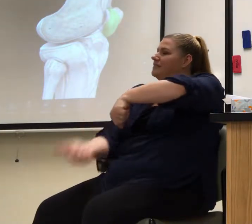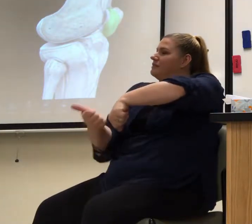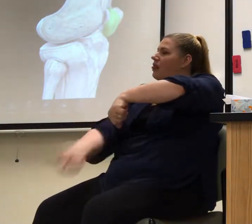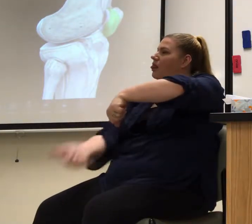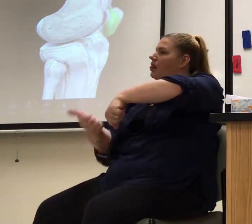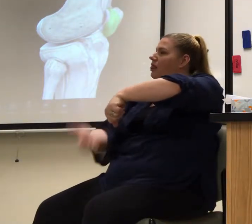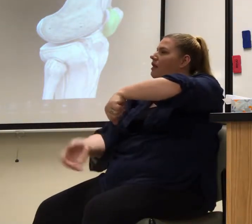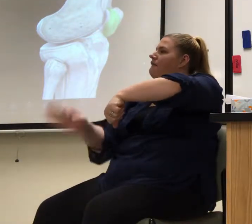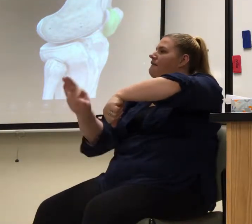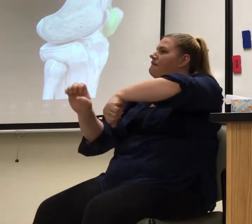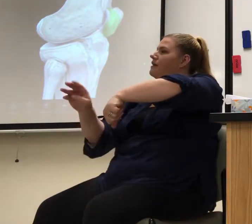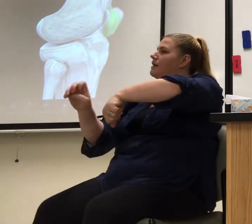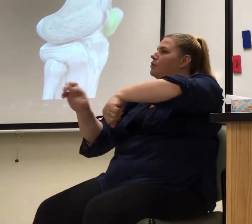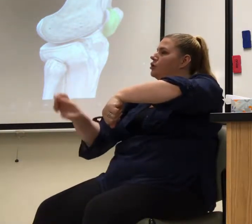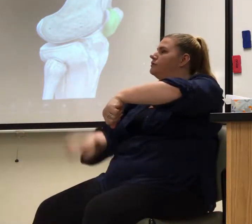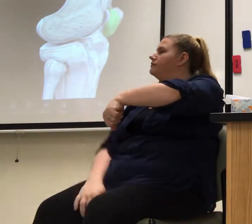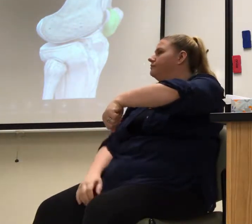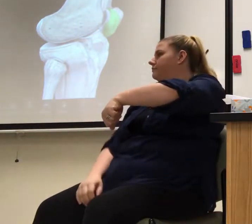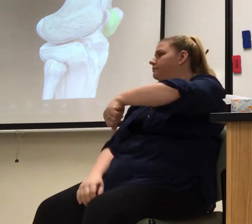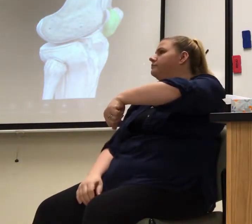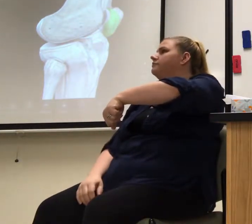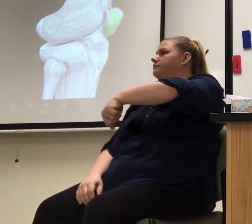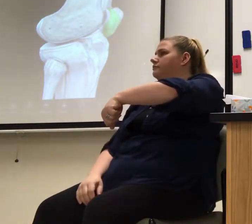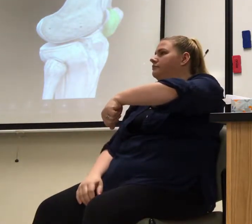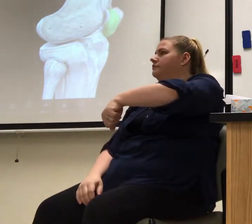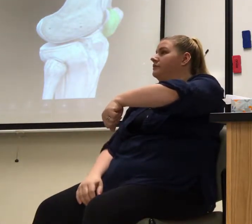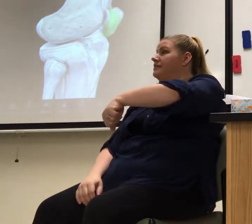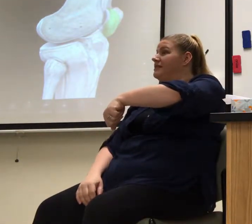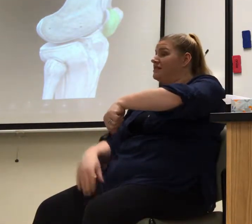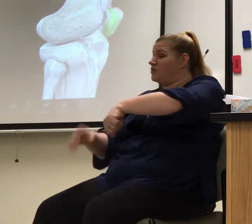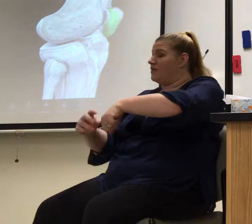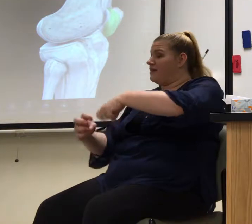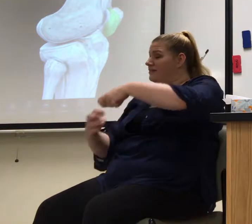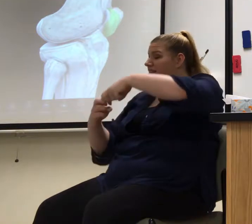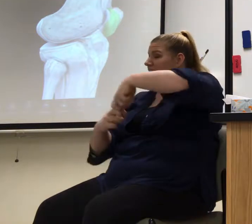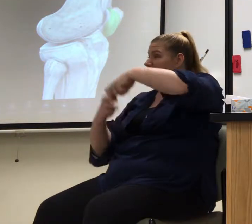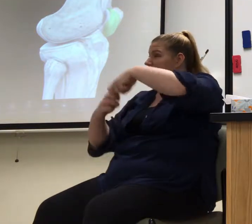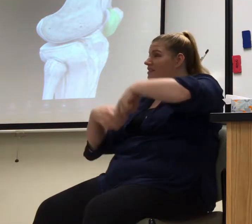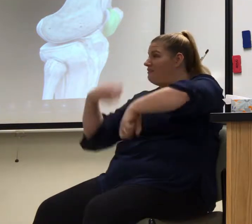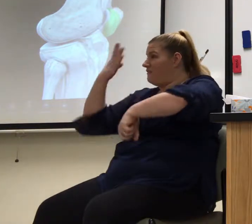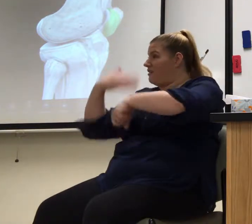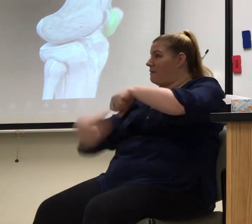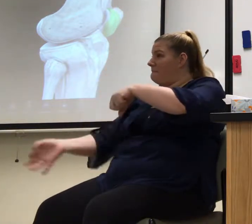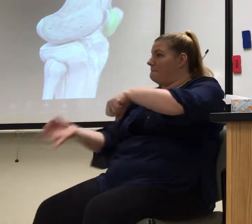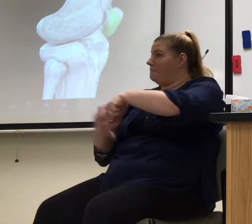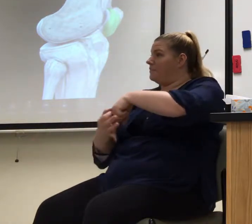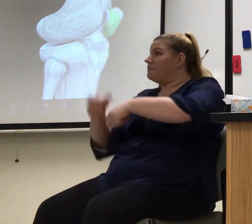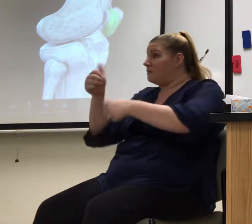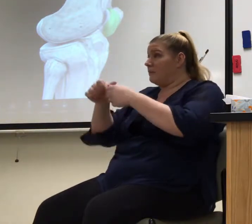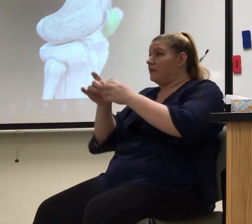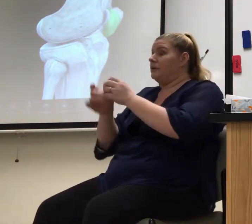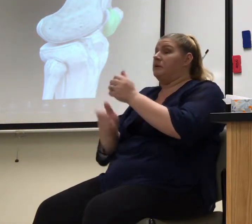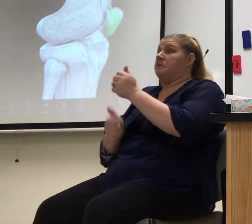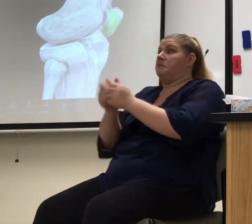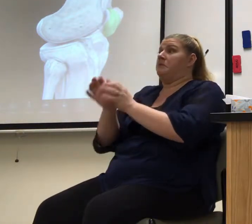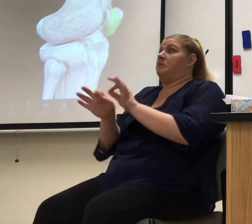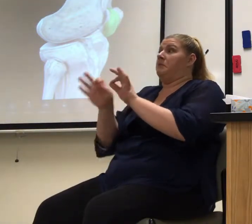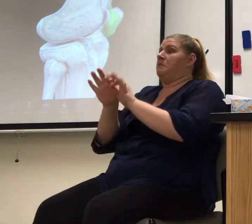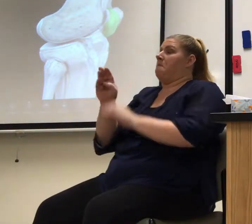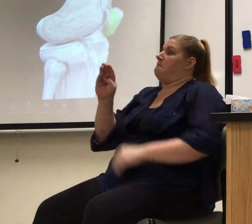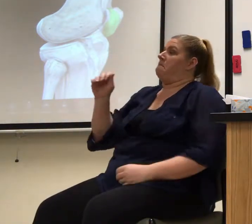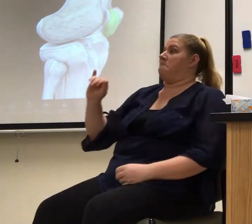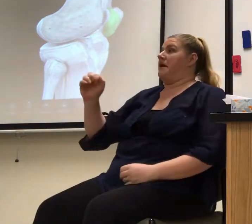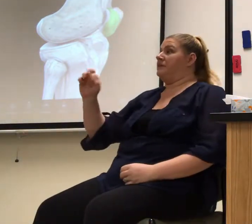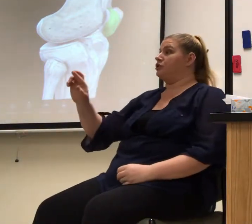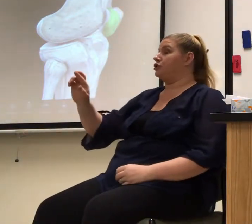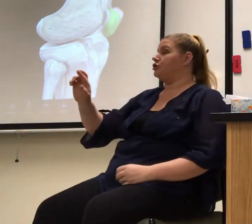Kneecap on the front. Let's remember the major artery, popliteal artery, is on the back. That'd be good to have a major